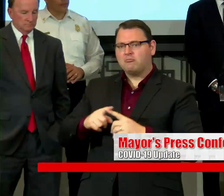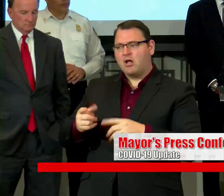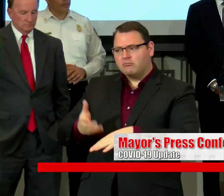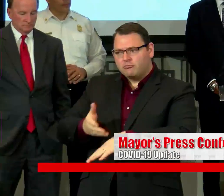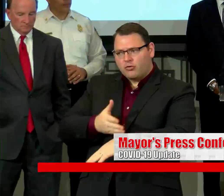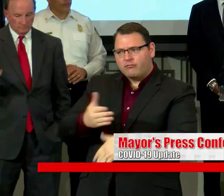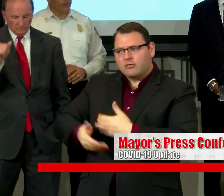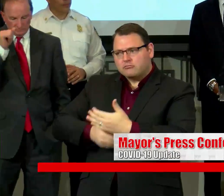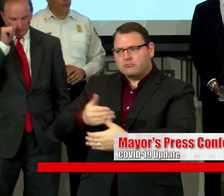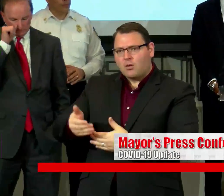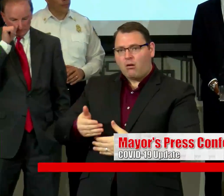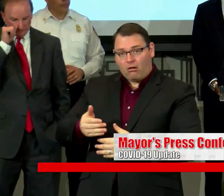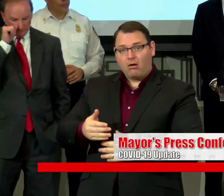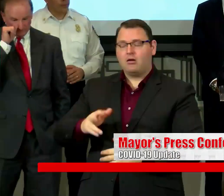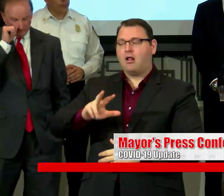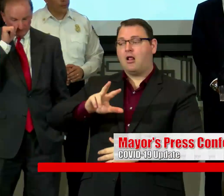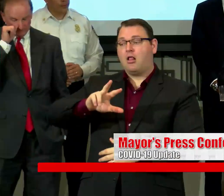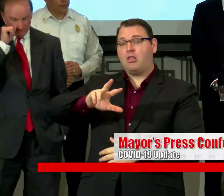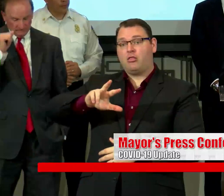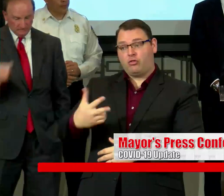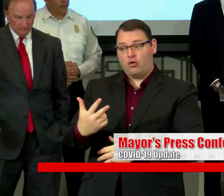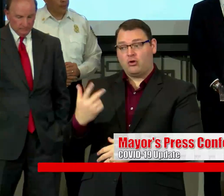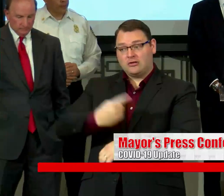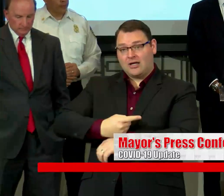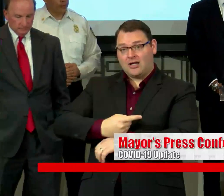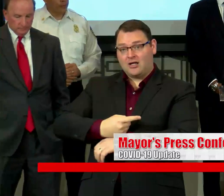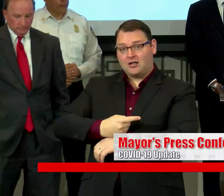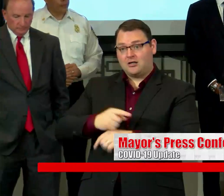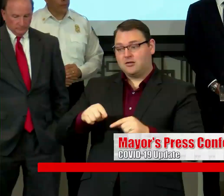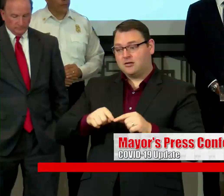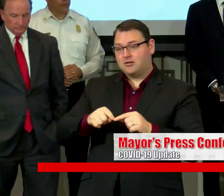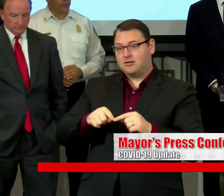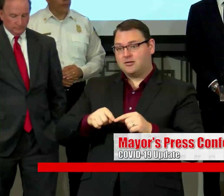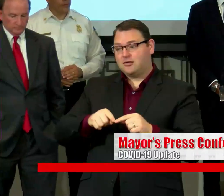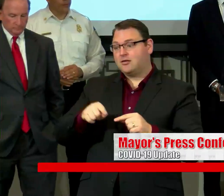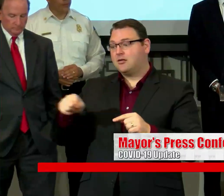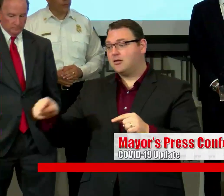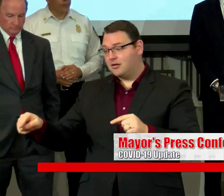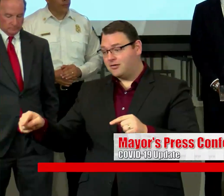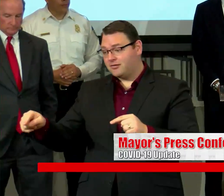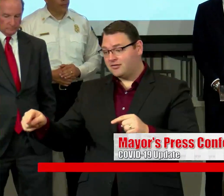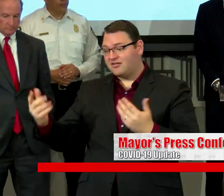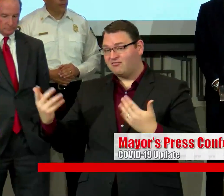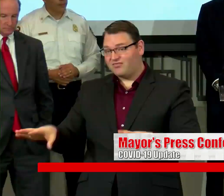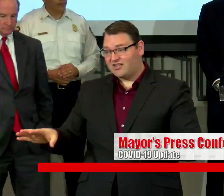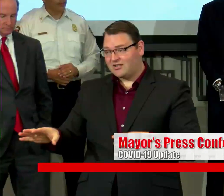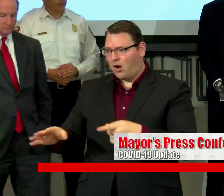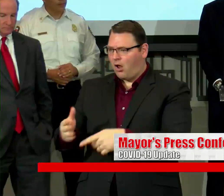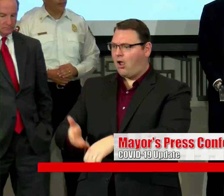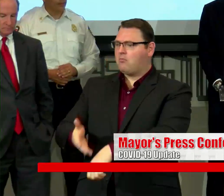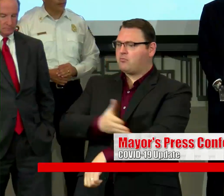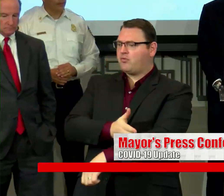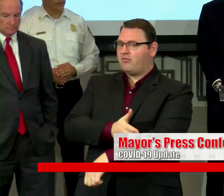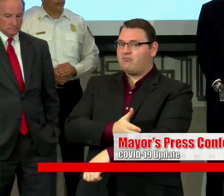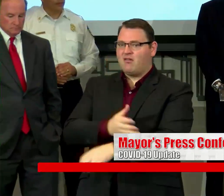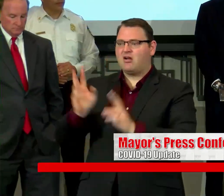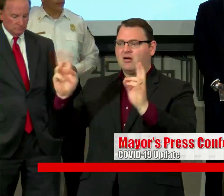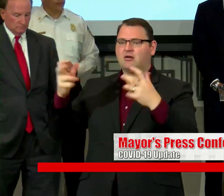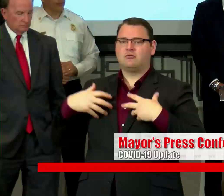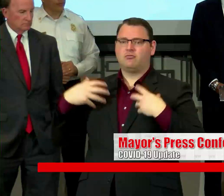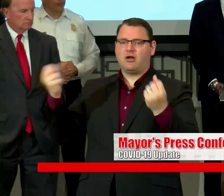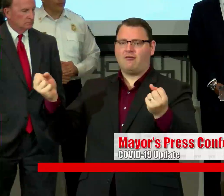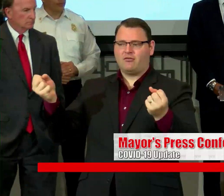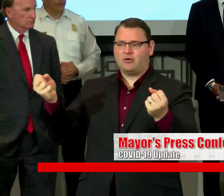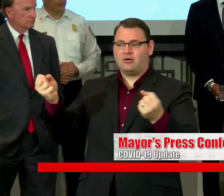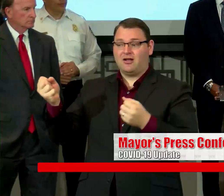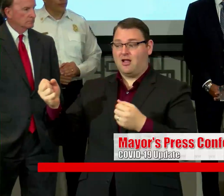7 days from when it began. So that's the clinical way. And that's the way the vast majority of people are going to meet the term of having recovered. And